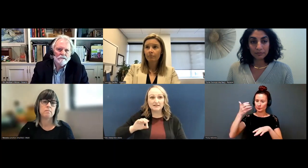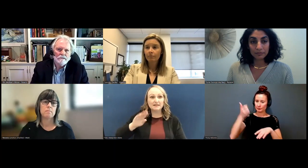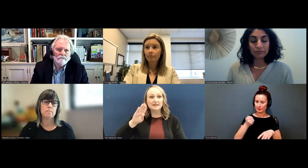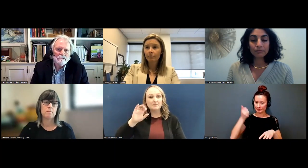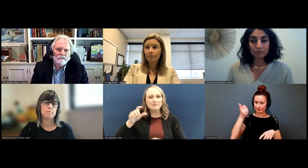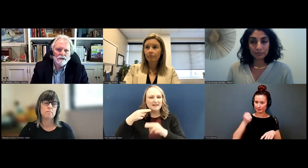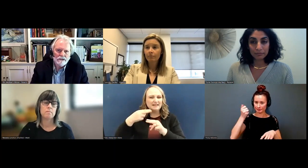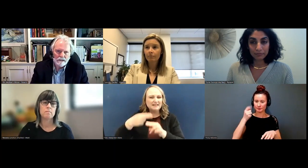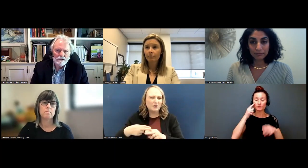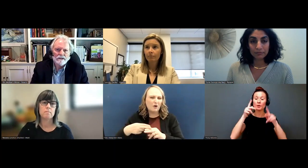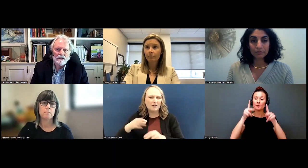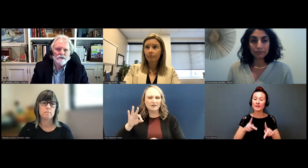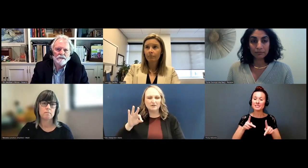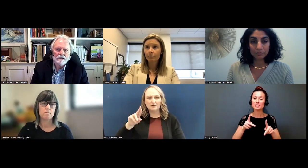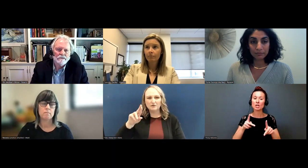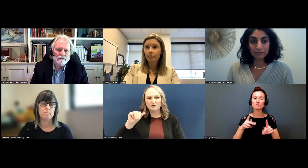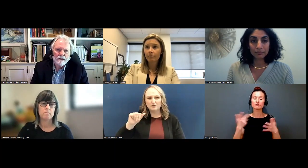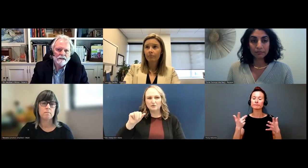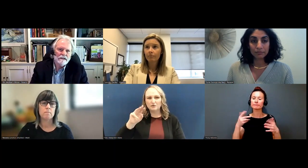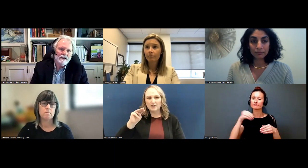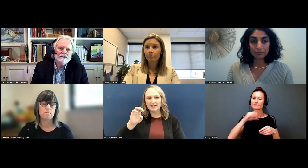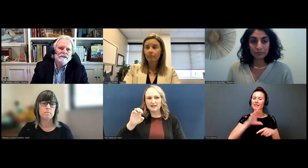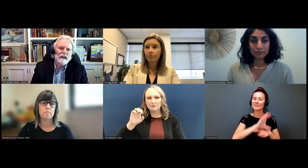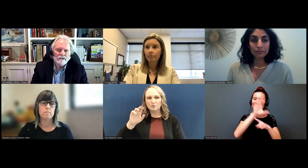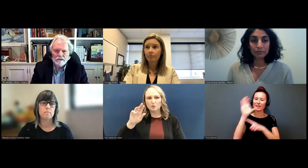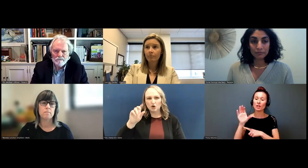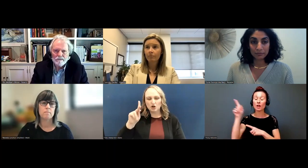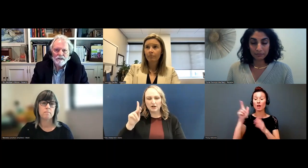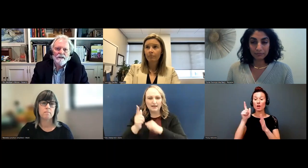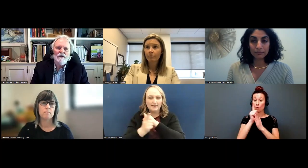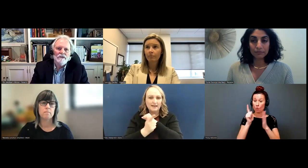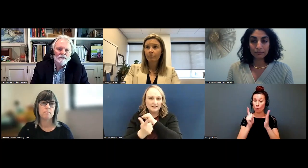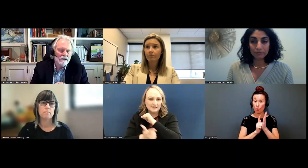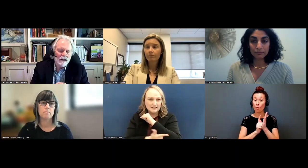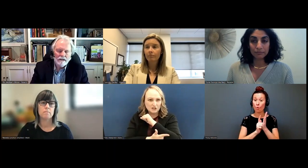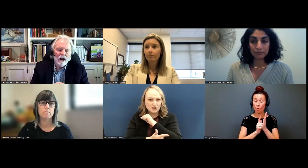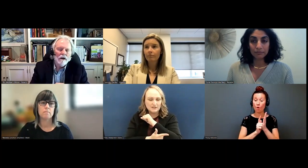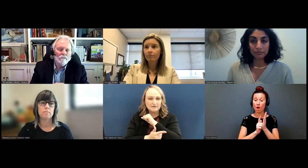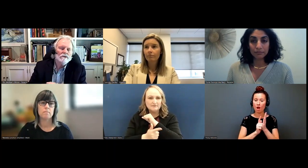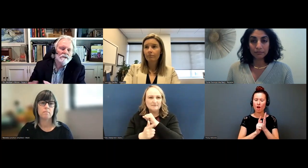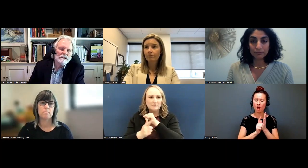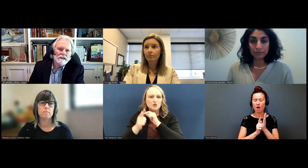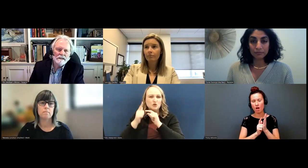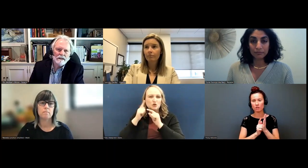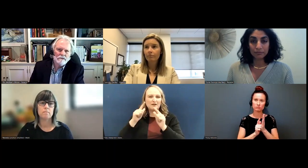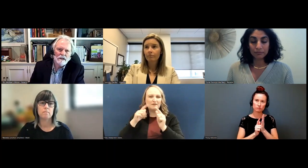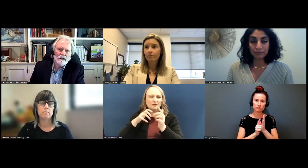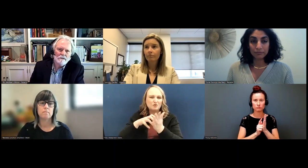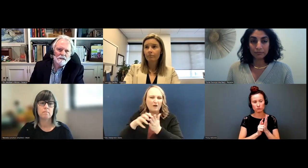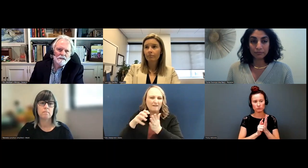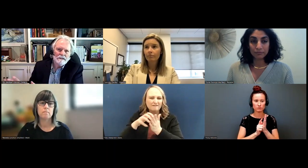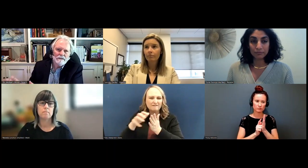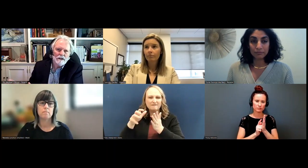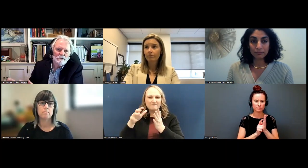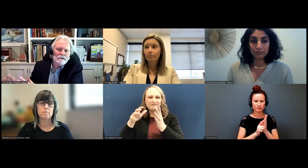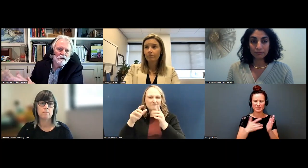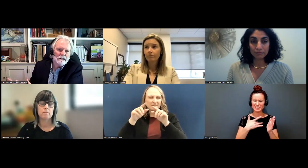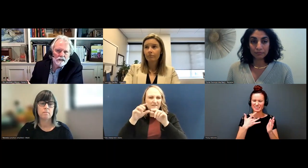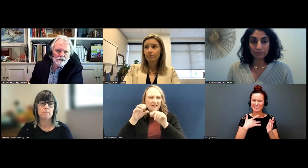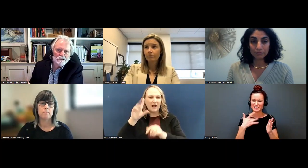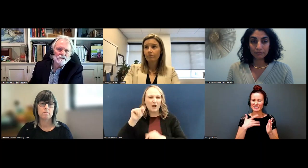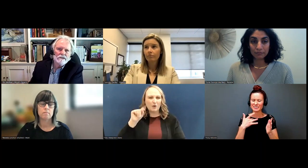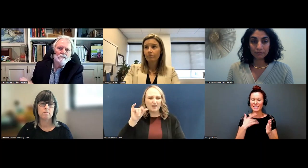framework piece of legislation. It's very skeletal. There's most of the details will have to be developed